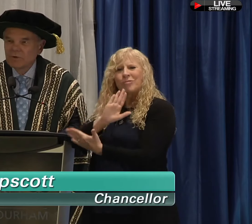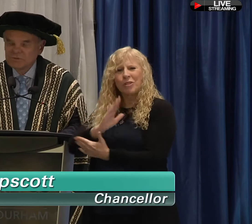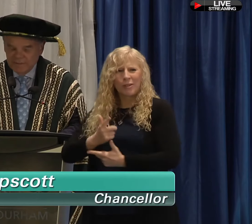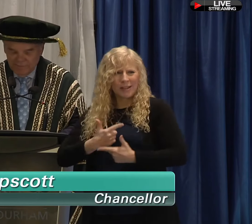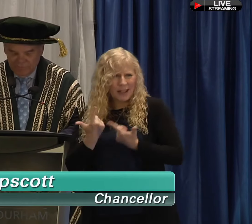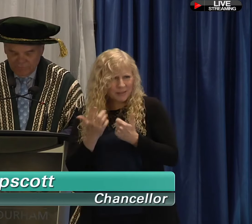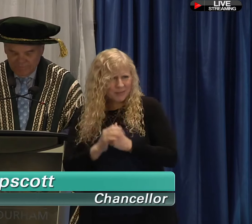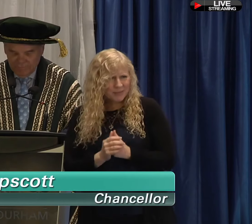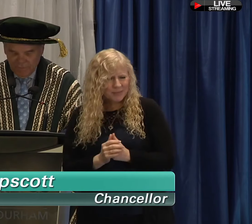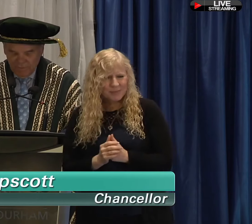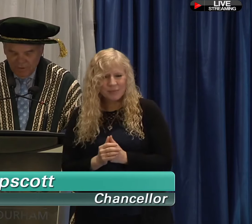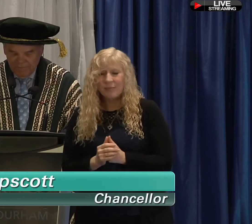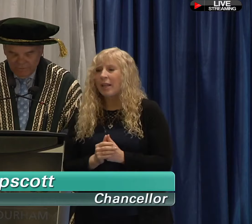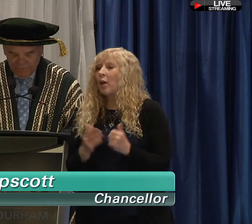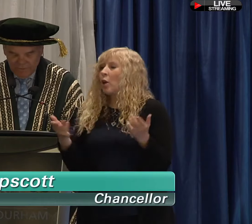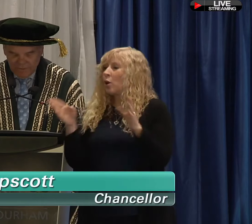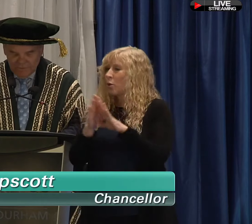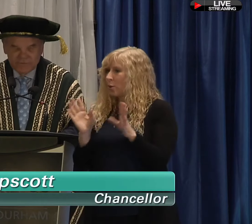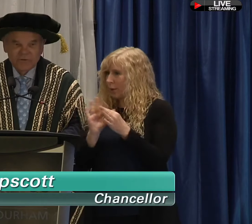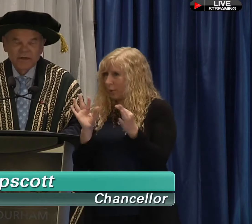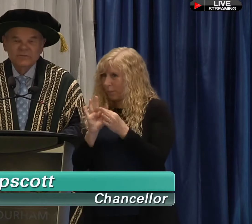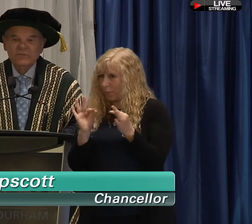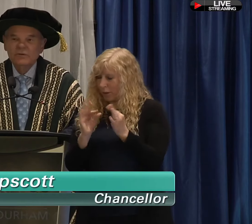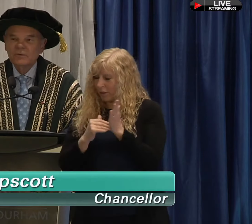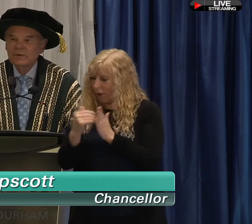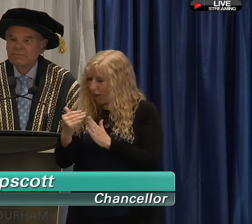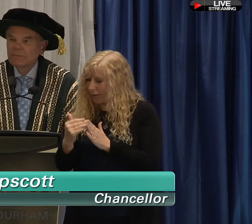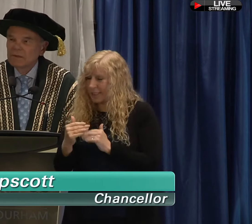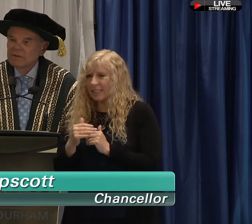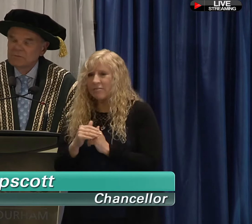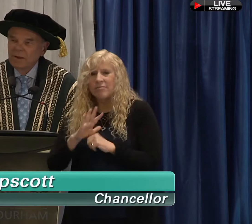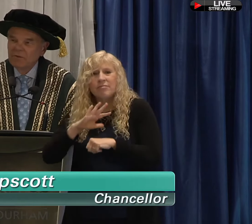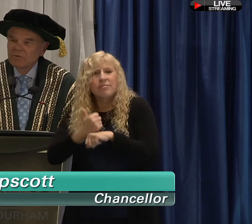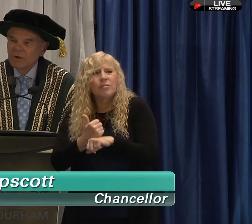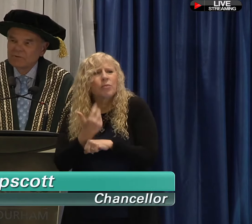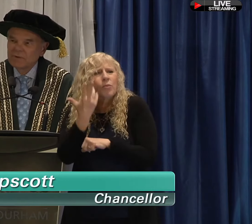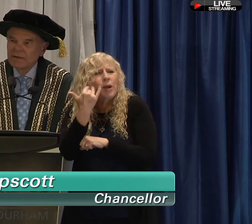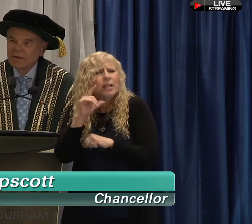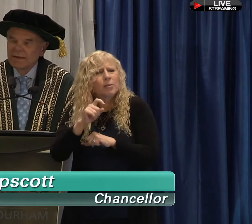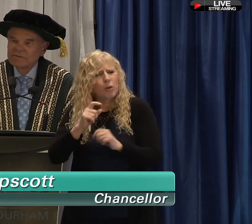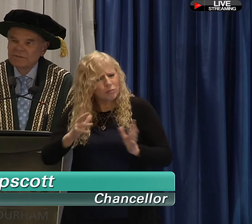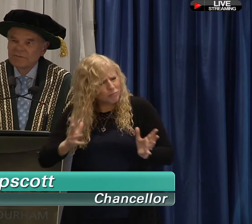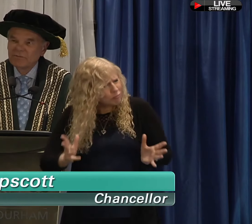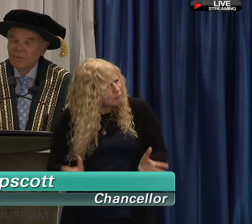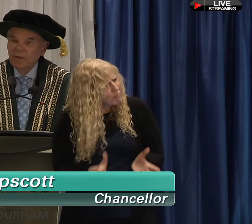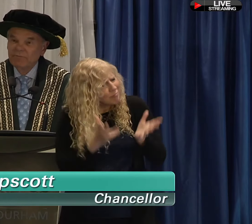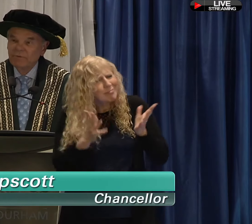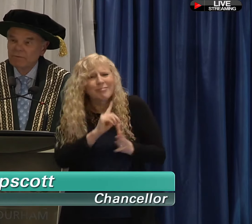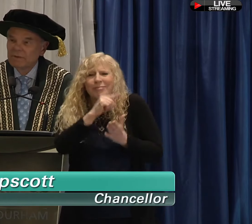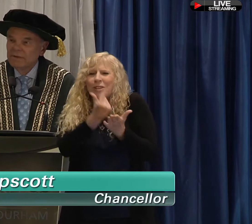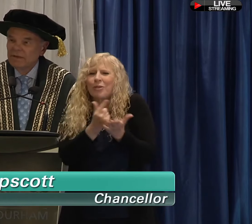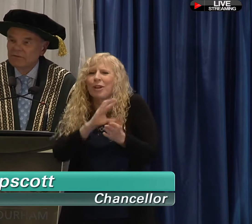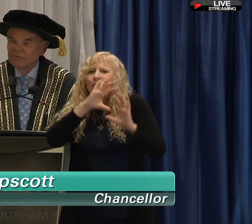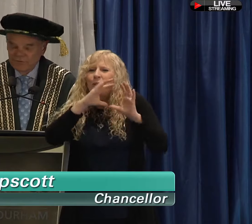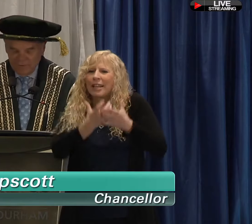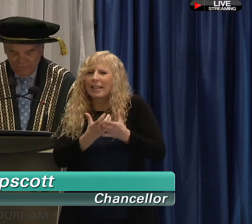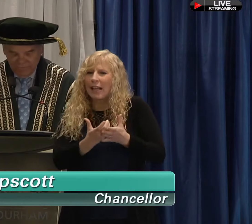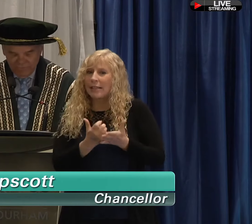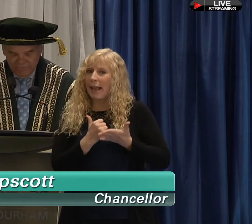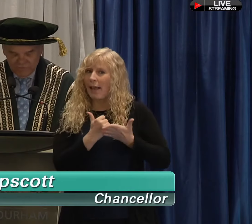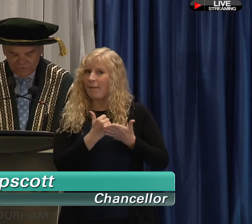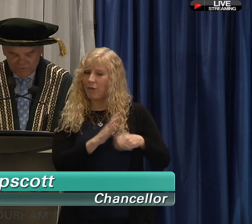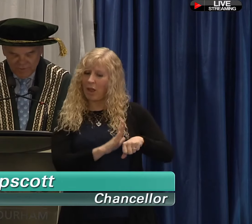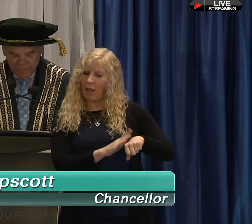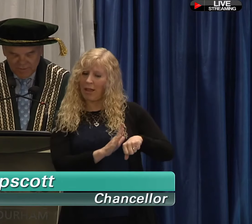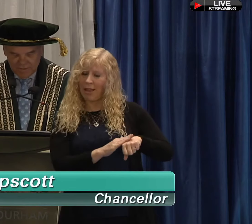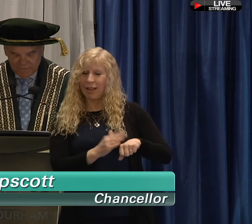closing remarks like this are often designed to inspire the graduating class and give some helpful hints for